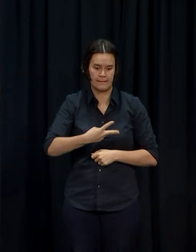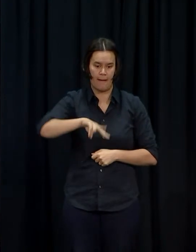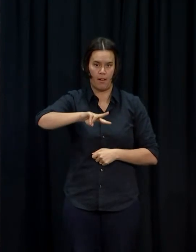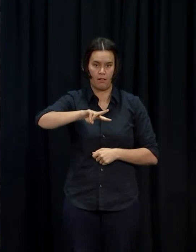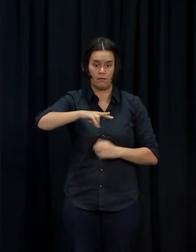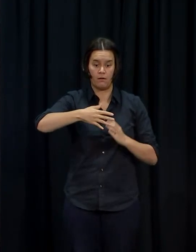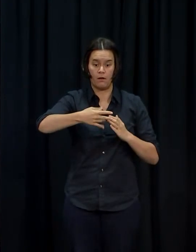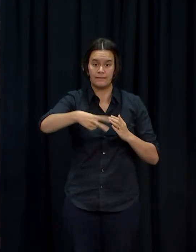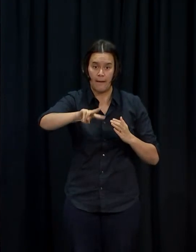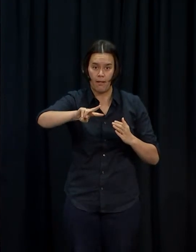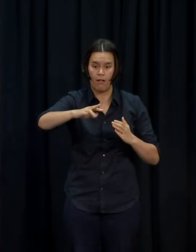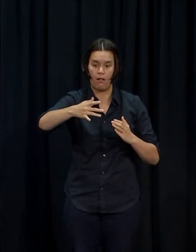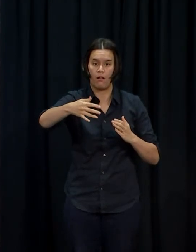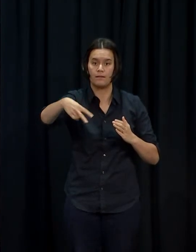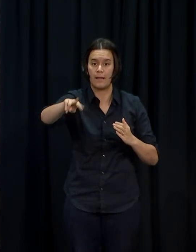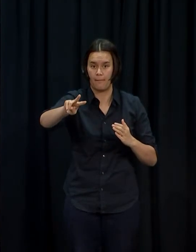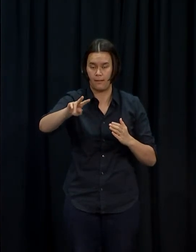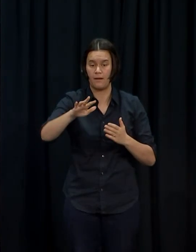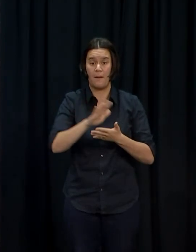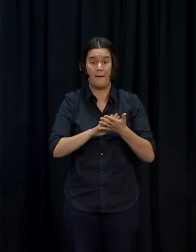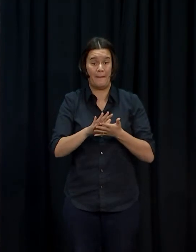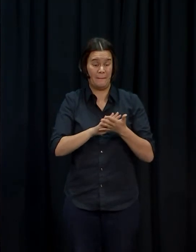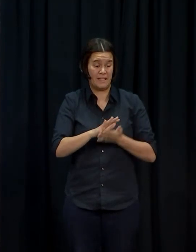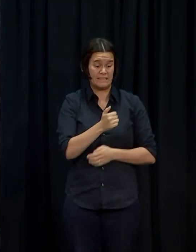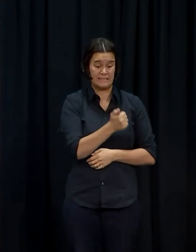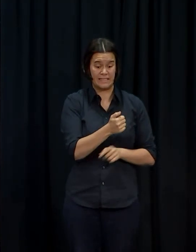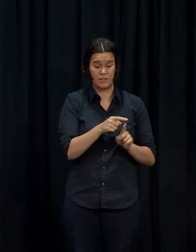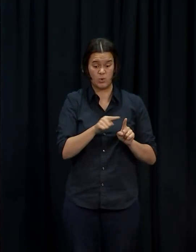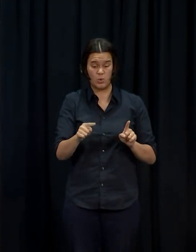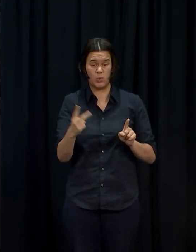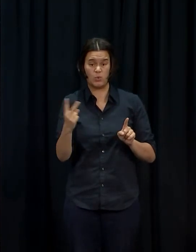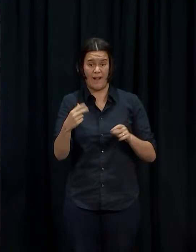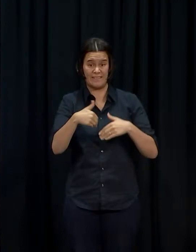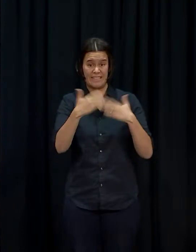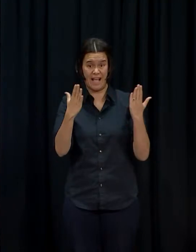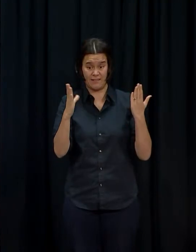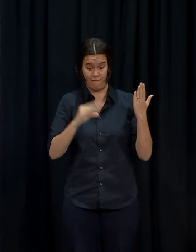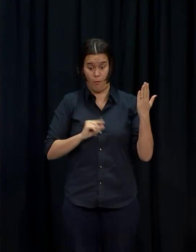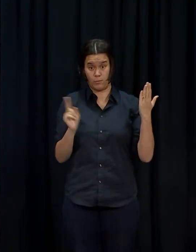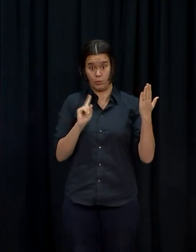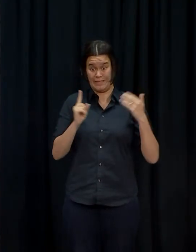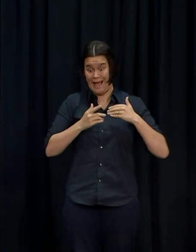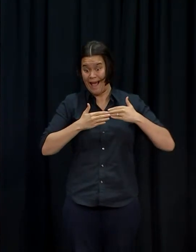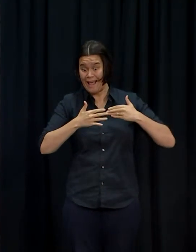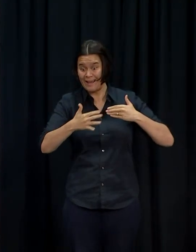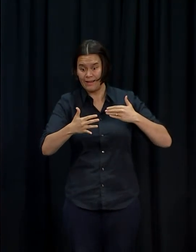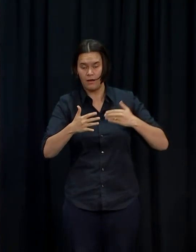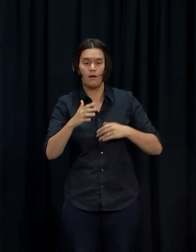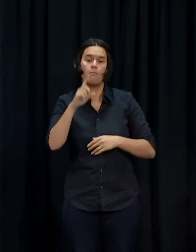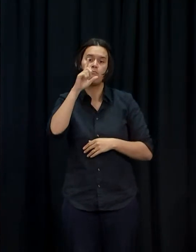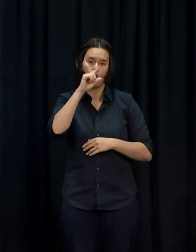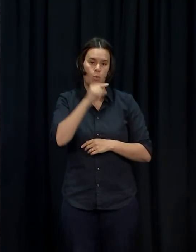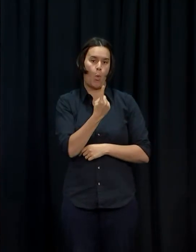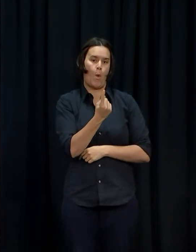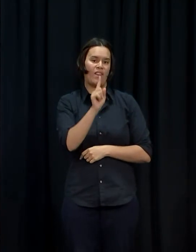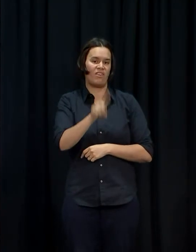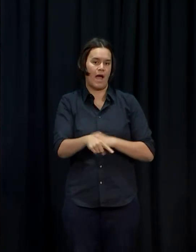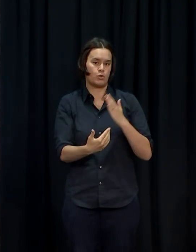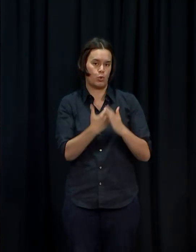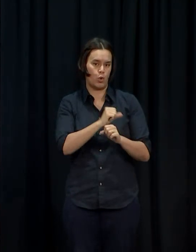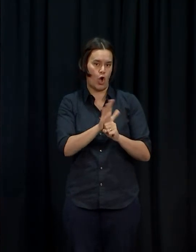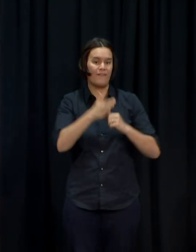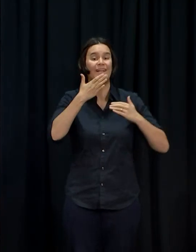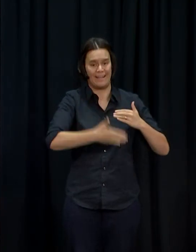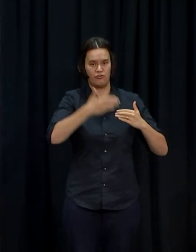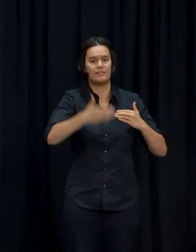reach 1,000 new cases per day in just 6 to 12 days. We have planned for a high prevalence scenario